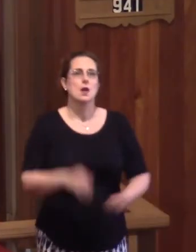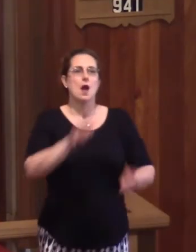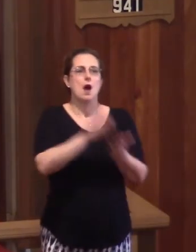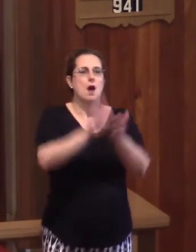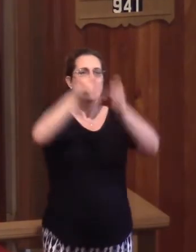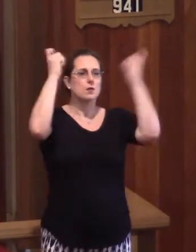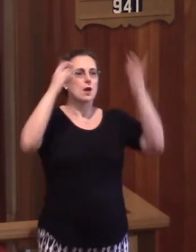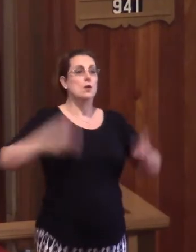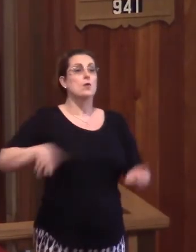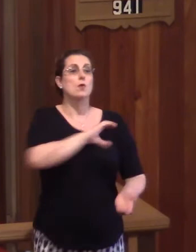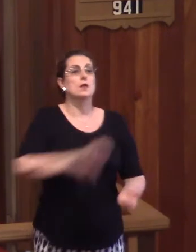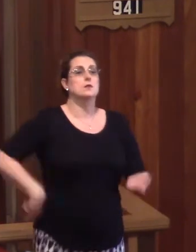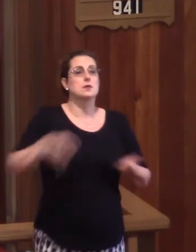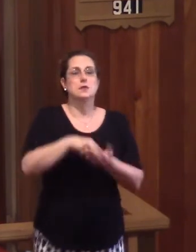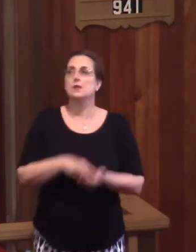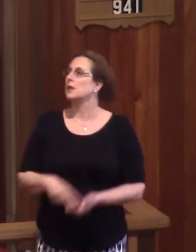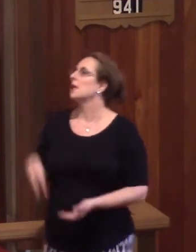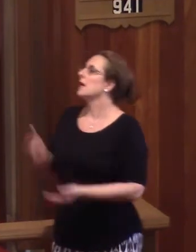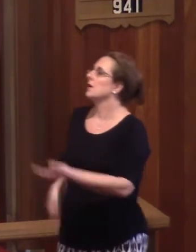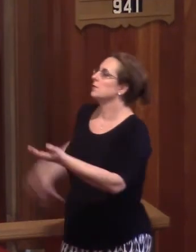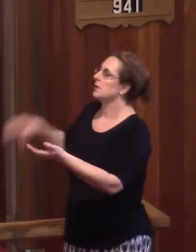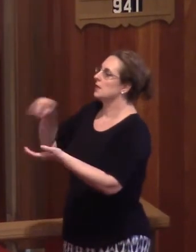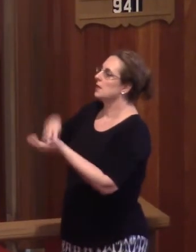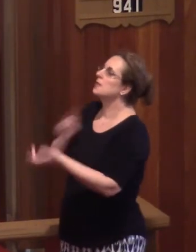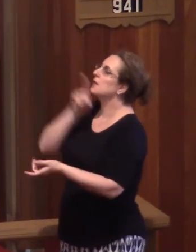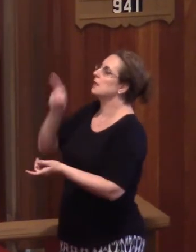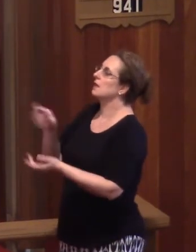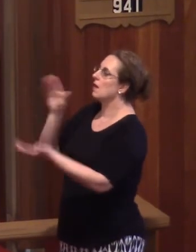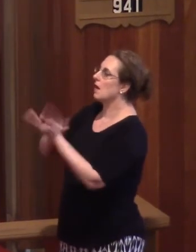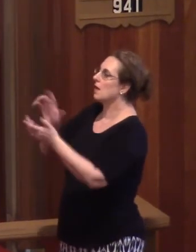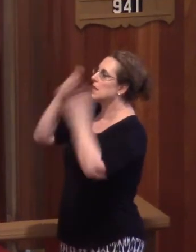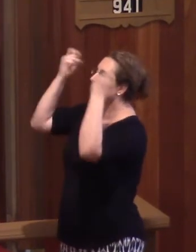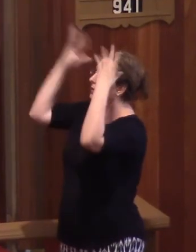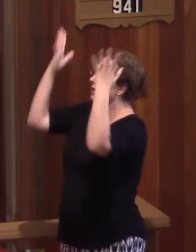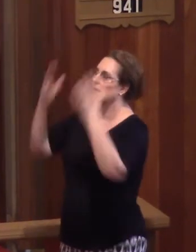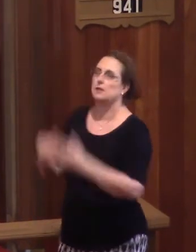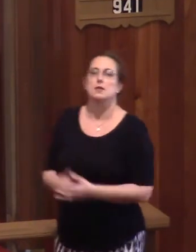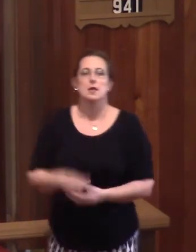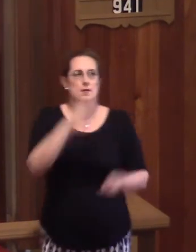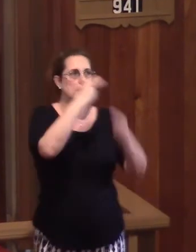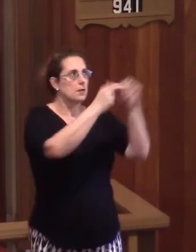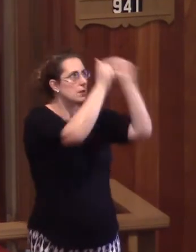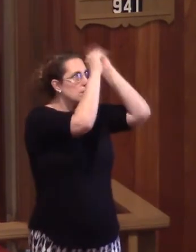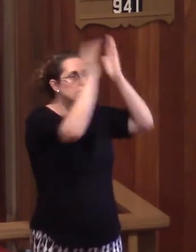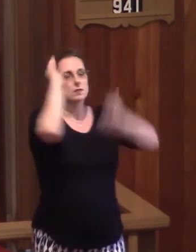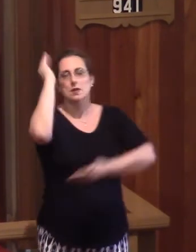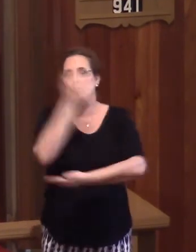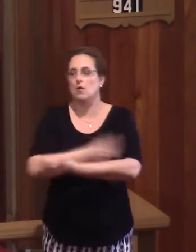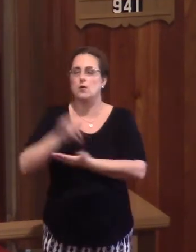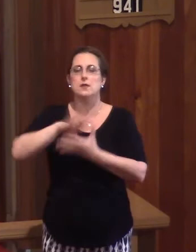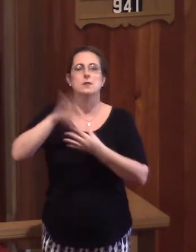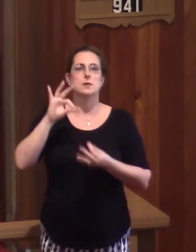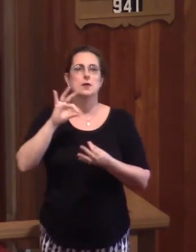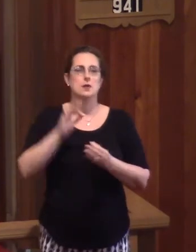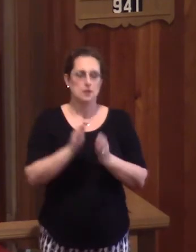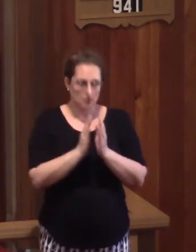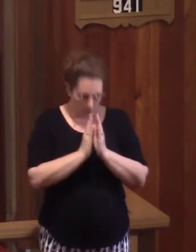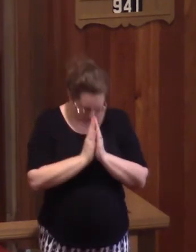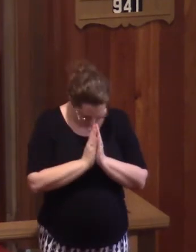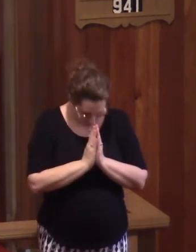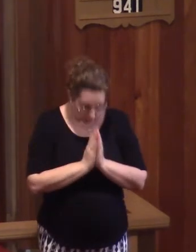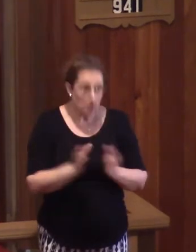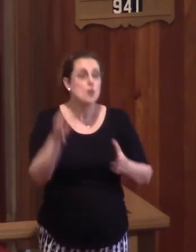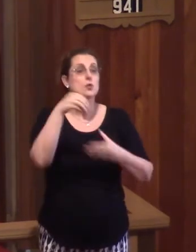Alleluia! Christ is risen! He is risen indeed. Alleluia! In the name of the Father, and of the Son, and of the Holy Spirit.